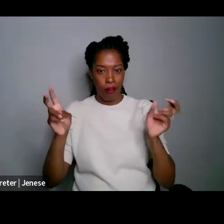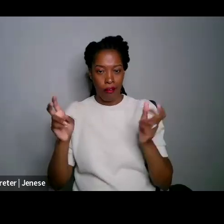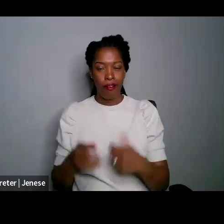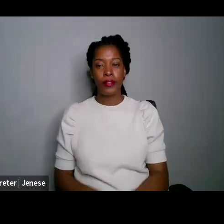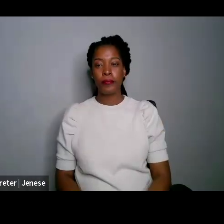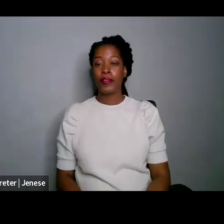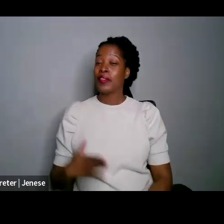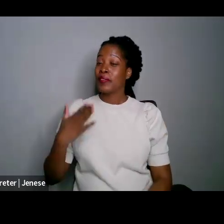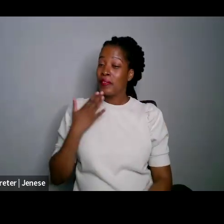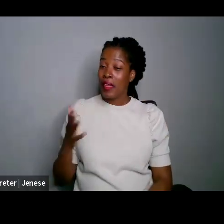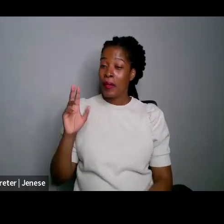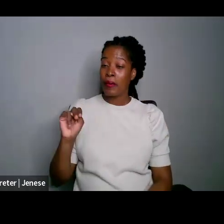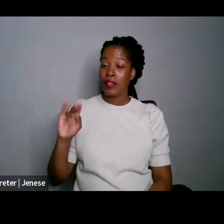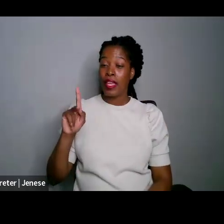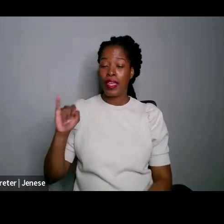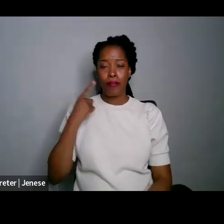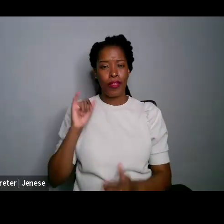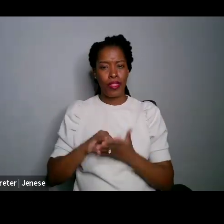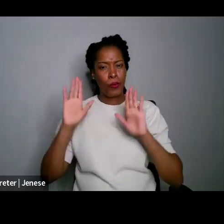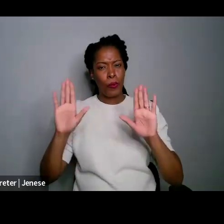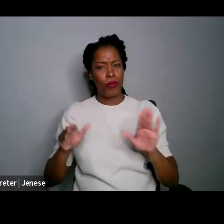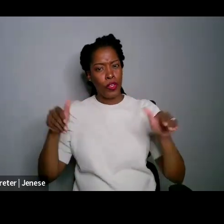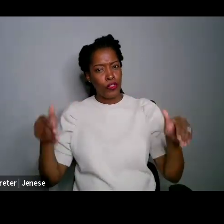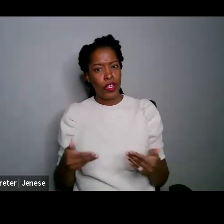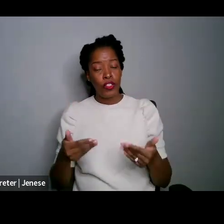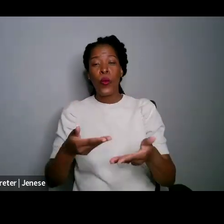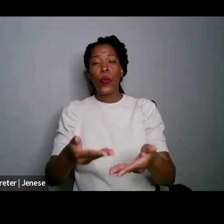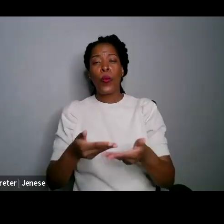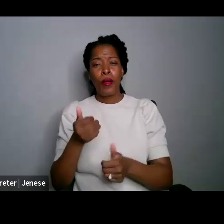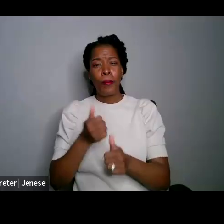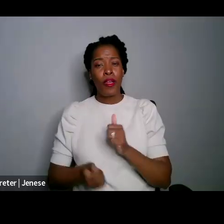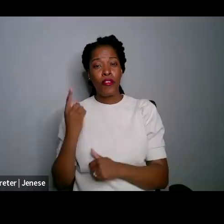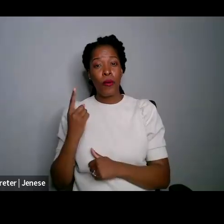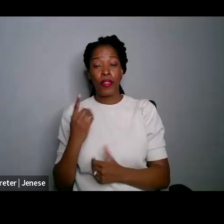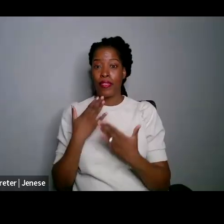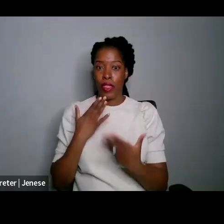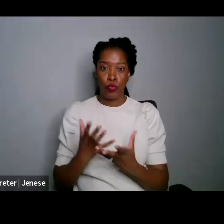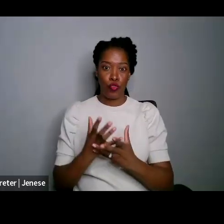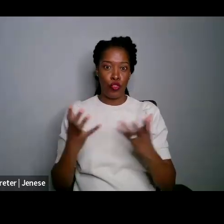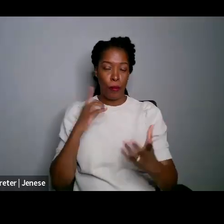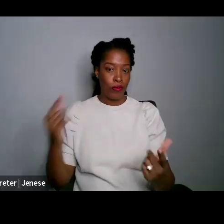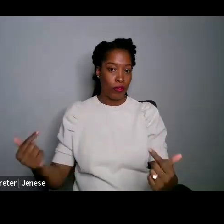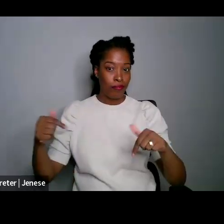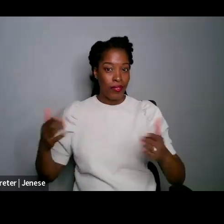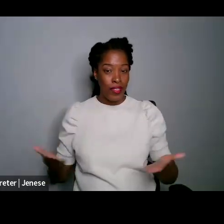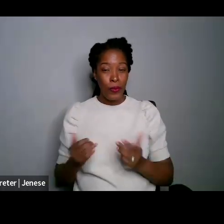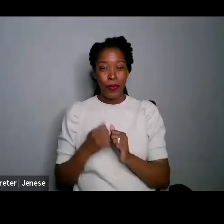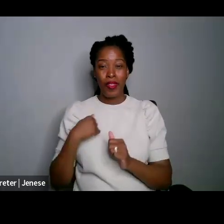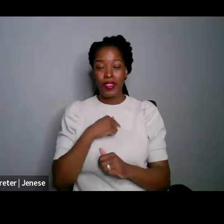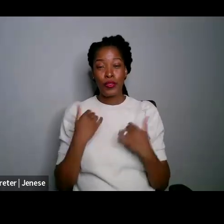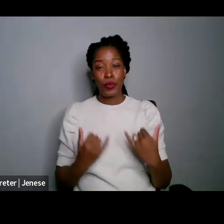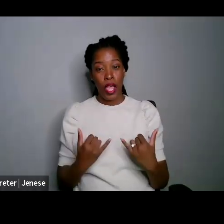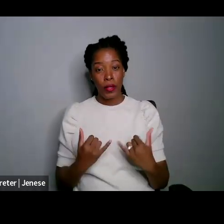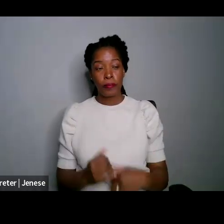wonderful introduction, and welcome everyone. Thank you so much for being here with us today. If this is